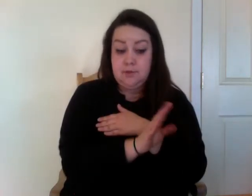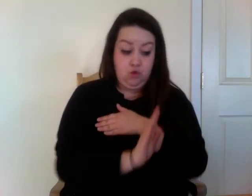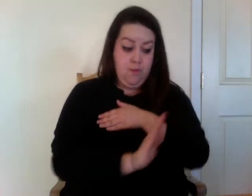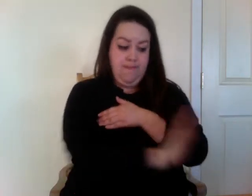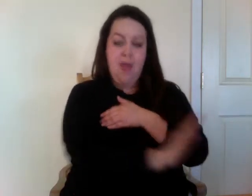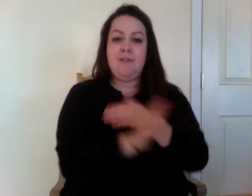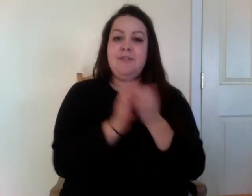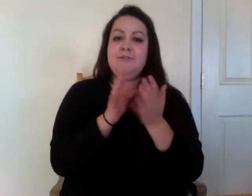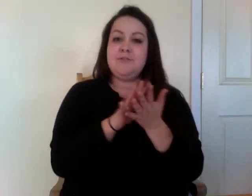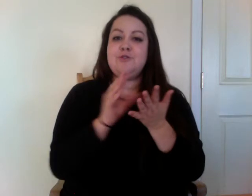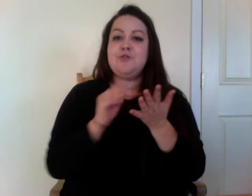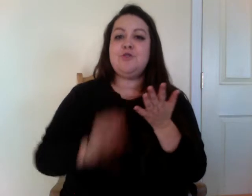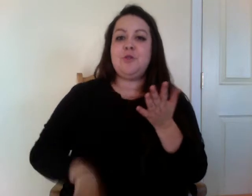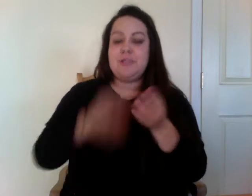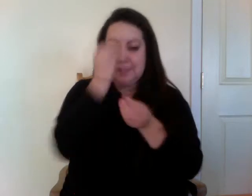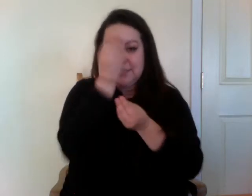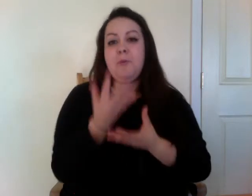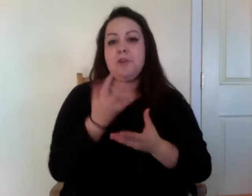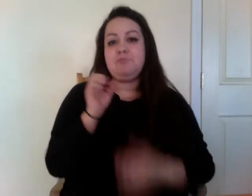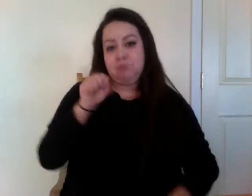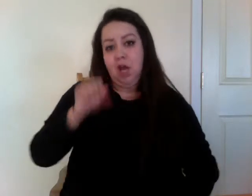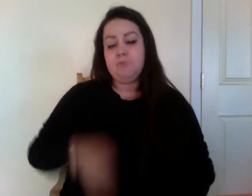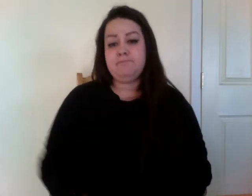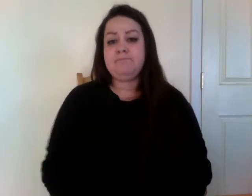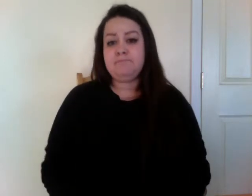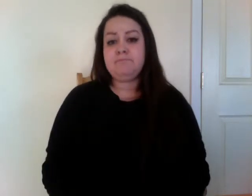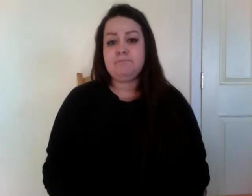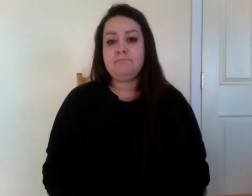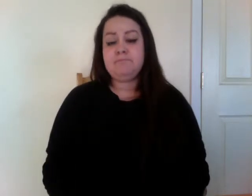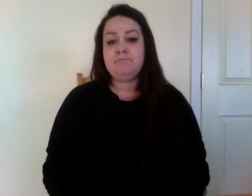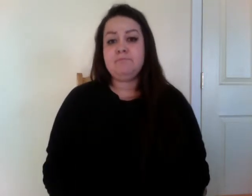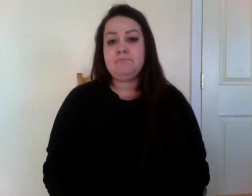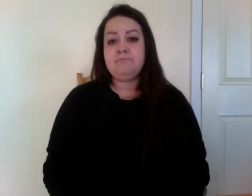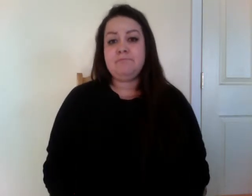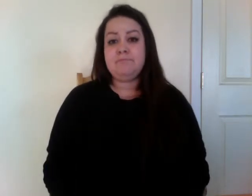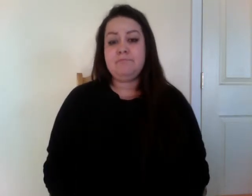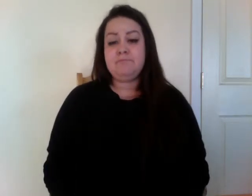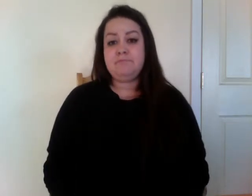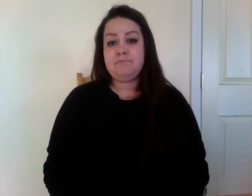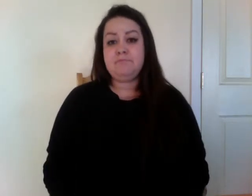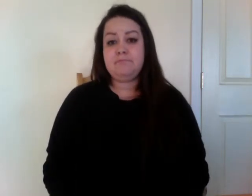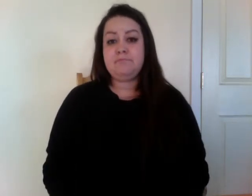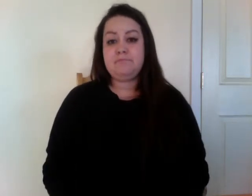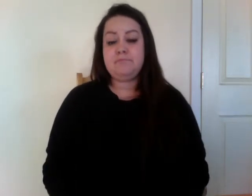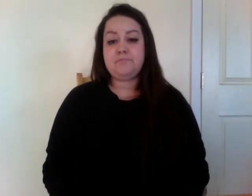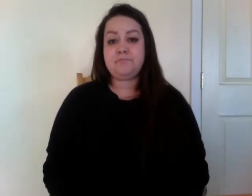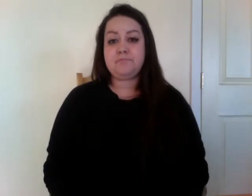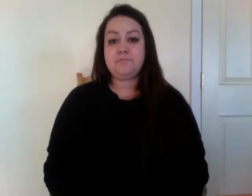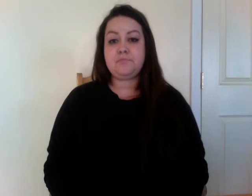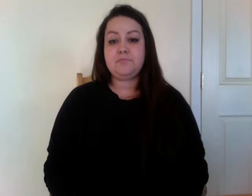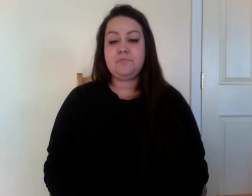record beyond the high school level, meaning their college or university record, if the